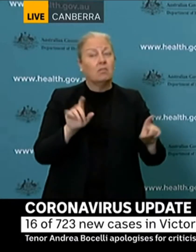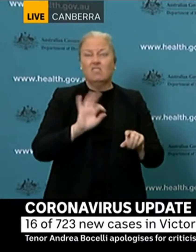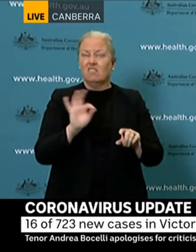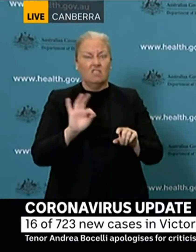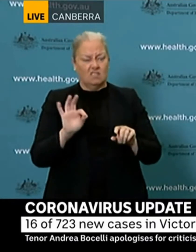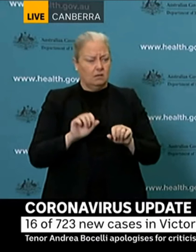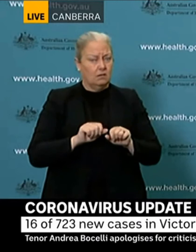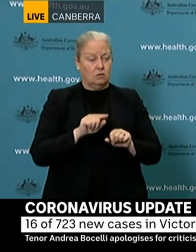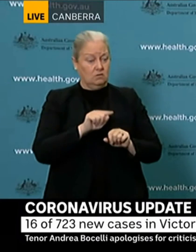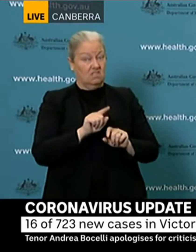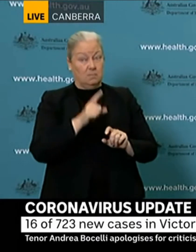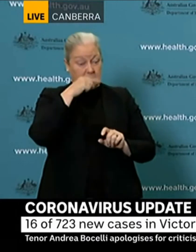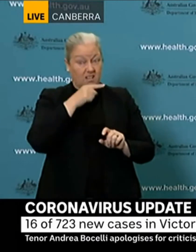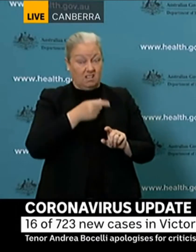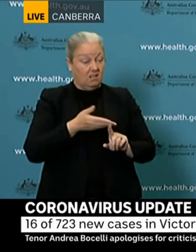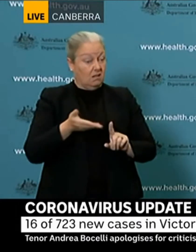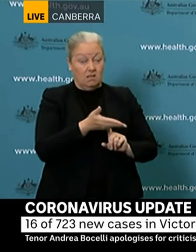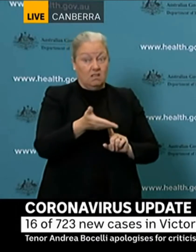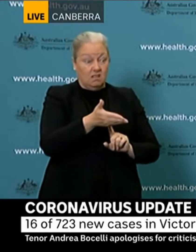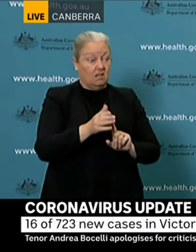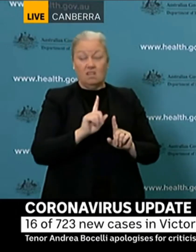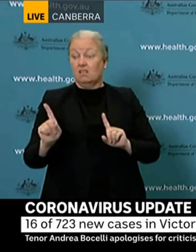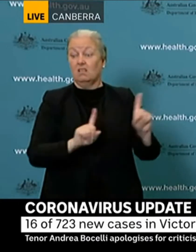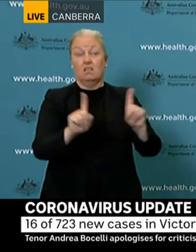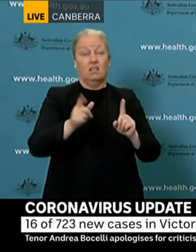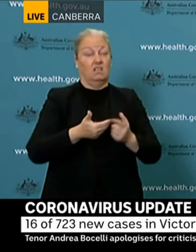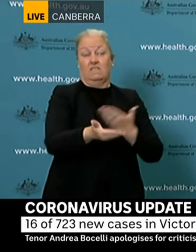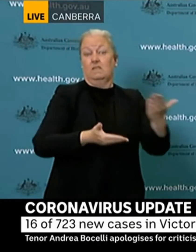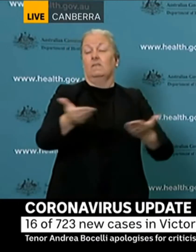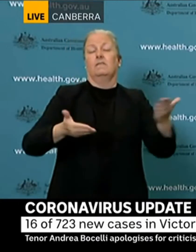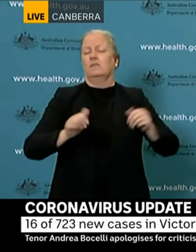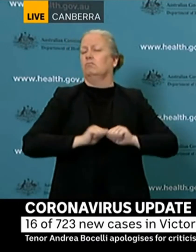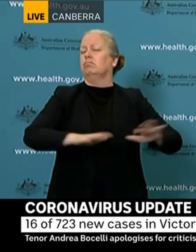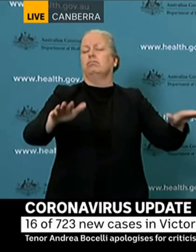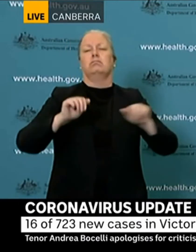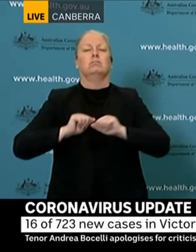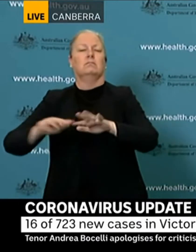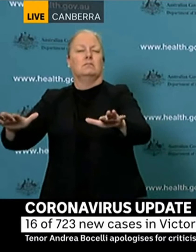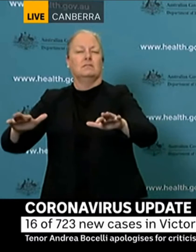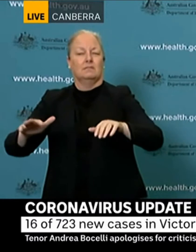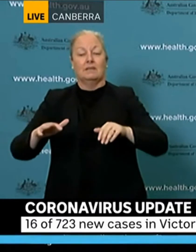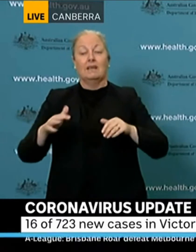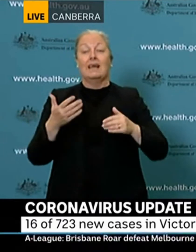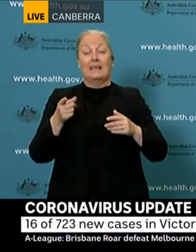move, and if you stop people moving that is one way of stopping the virus coming.